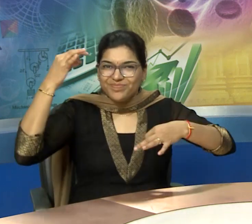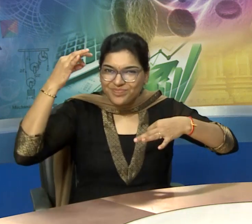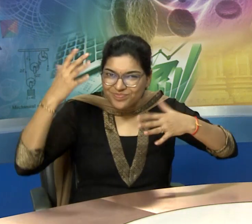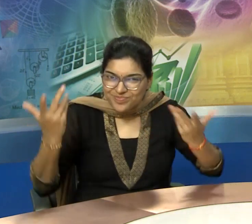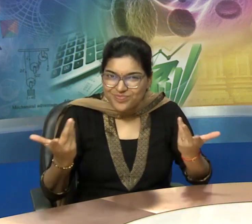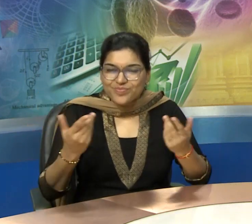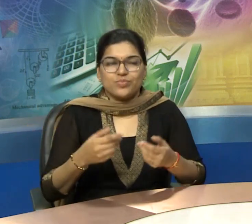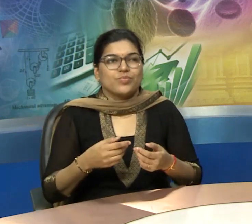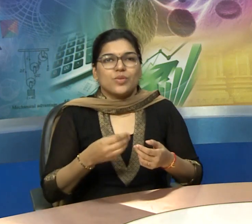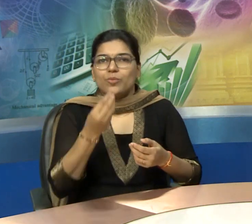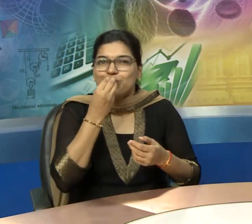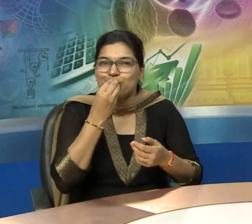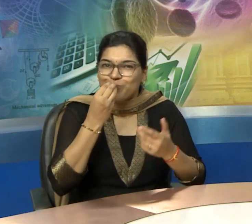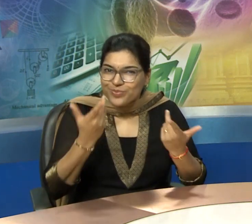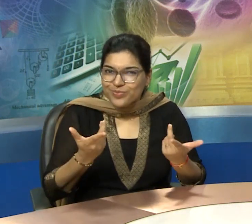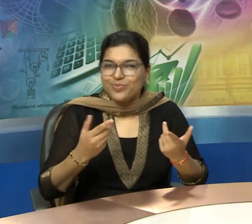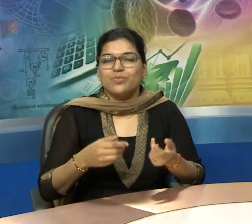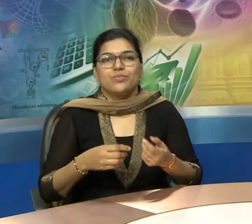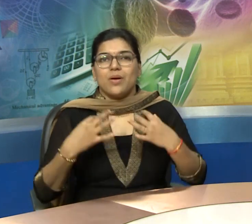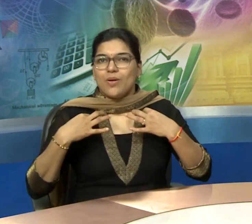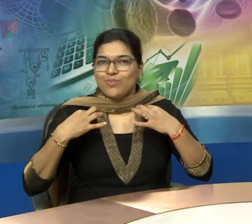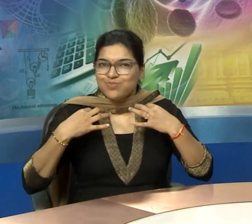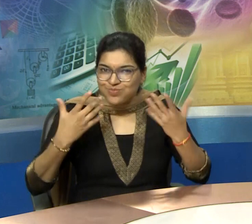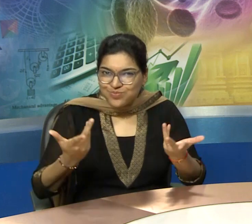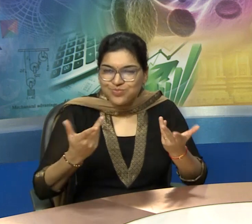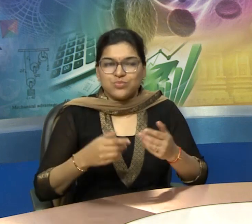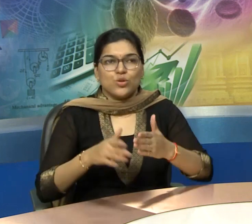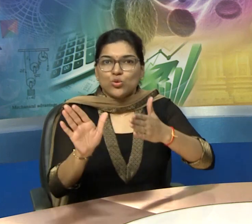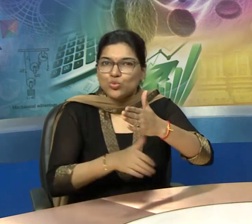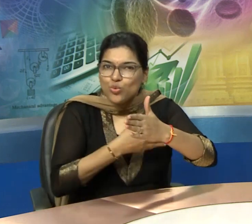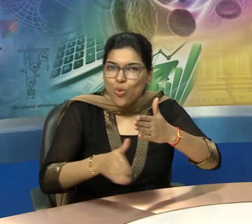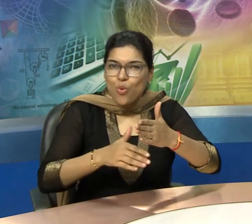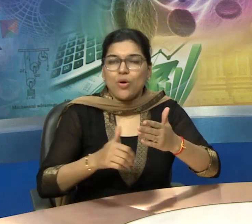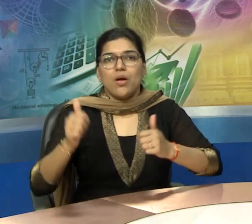Besides that, there are various forms of performing arts.